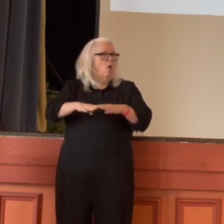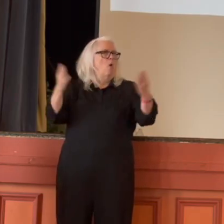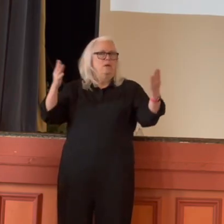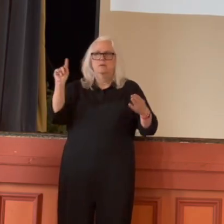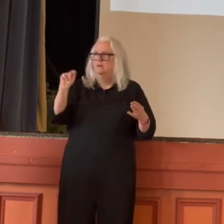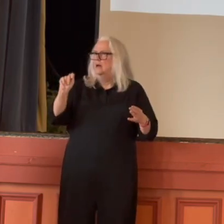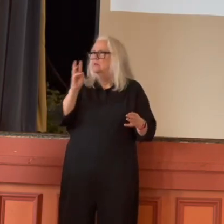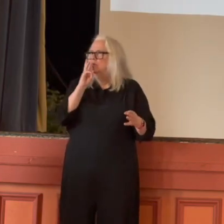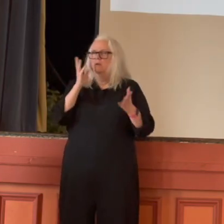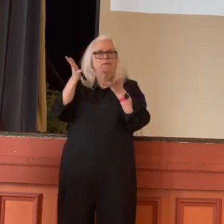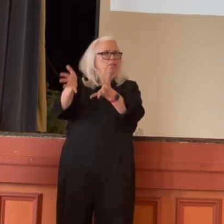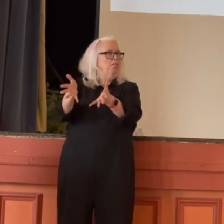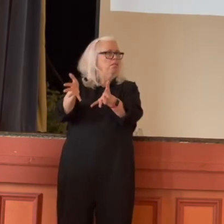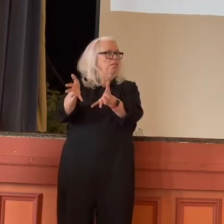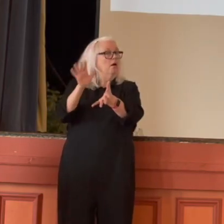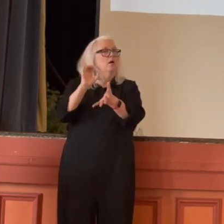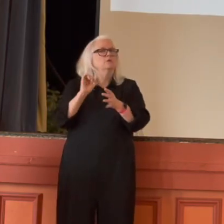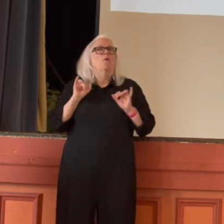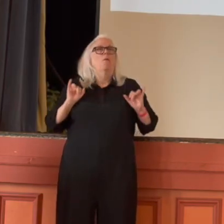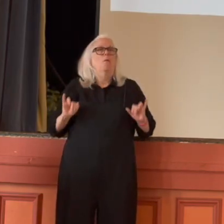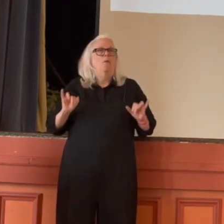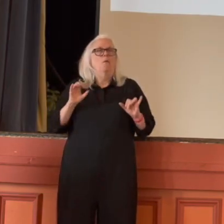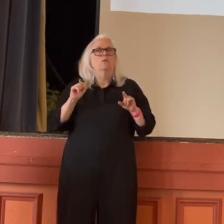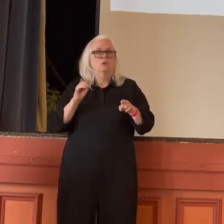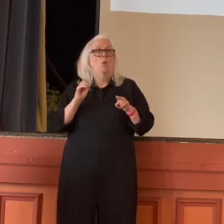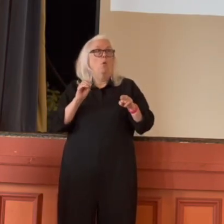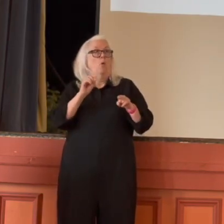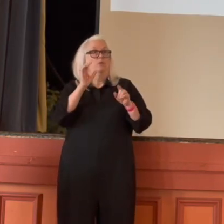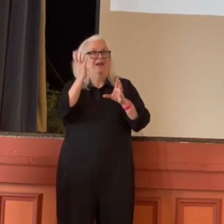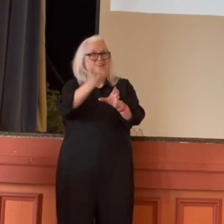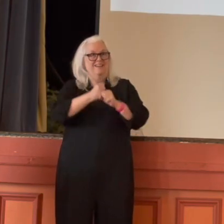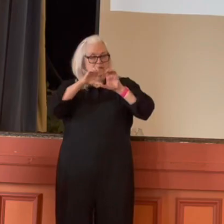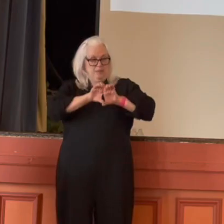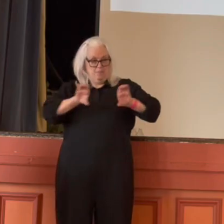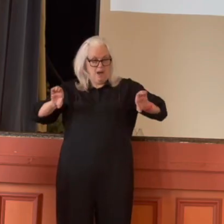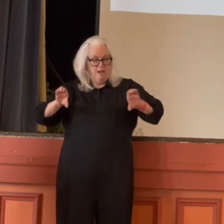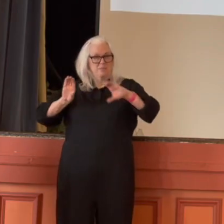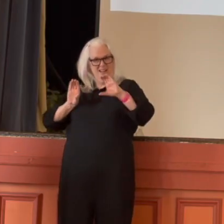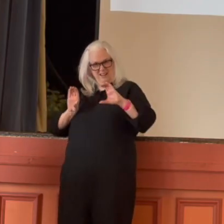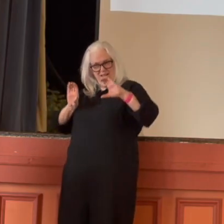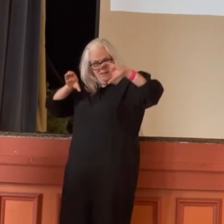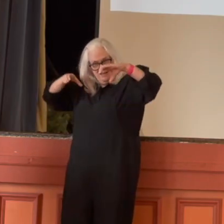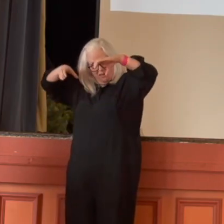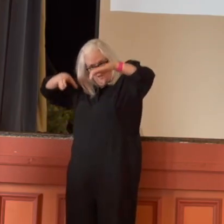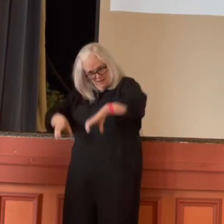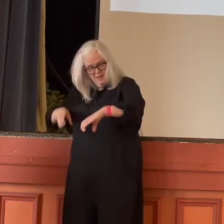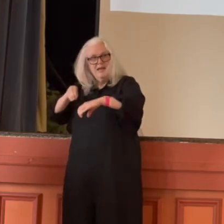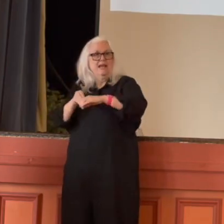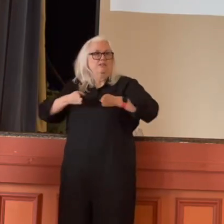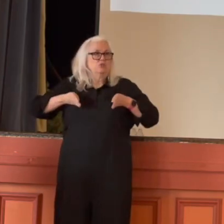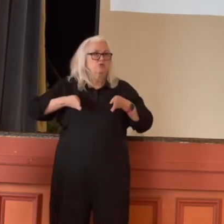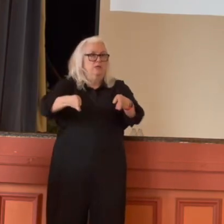And so they started putting in these pipes to drain the streets, but they were then draining them into the canal network that made up